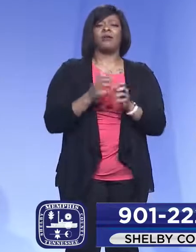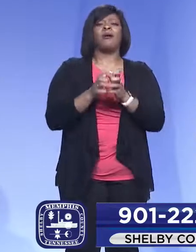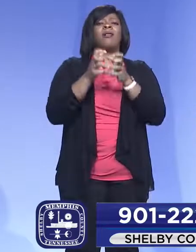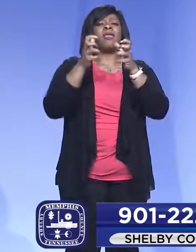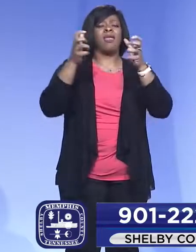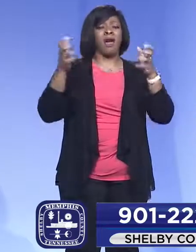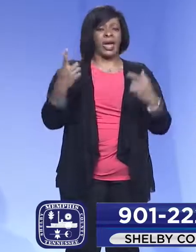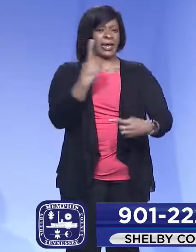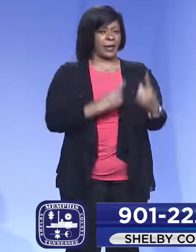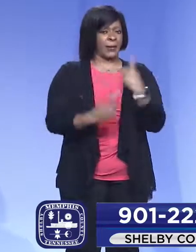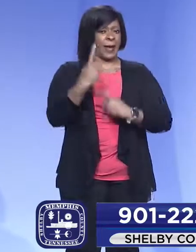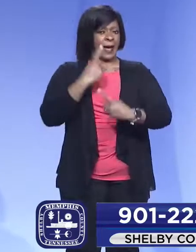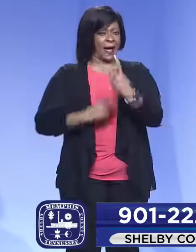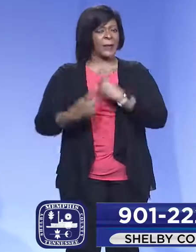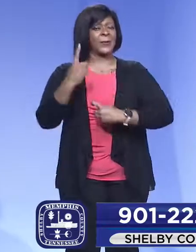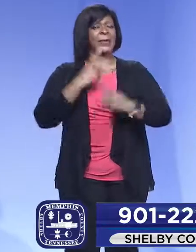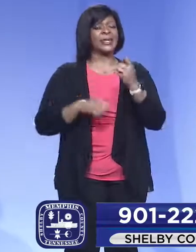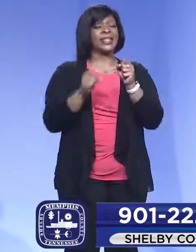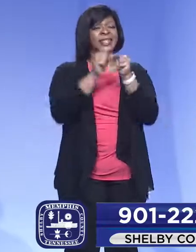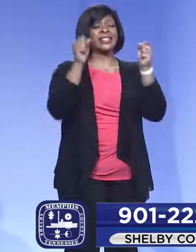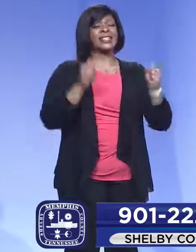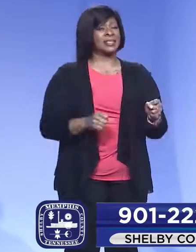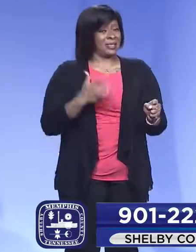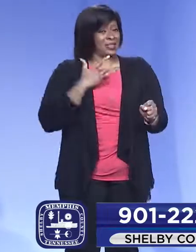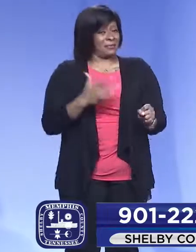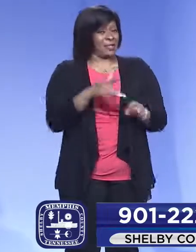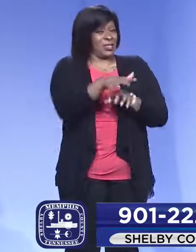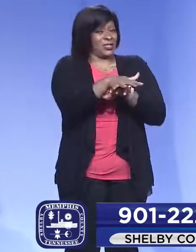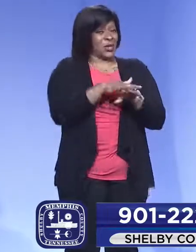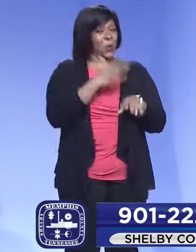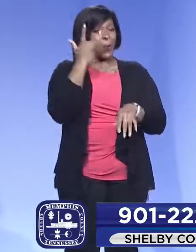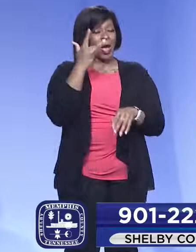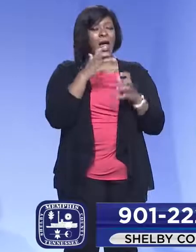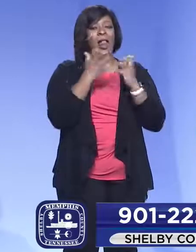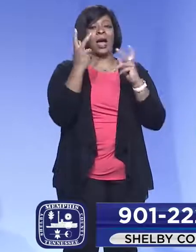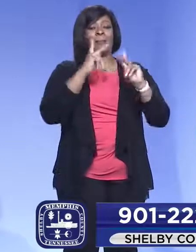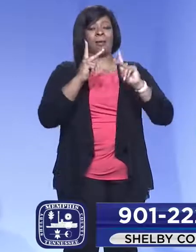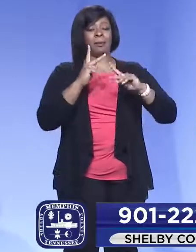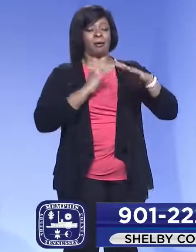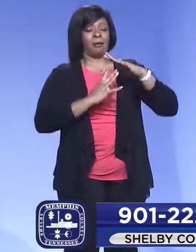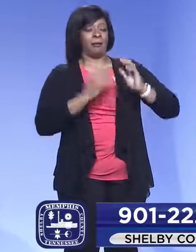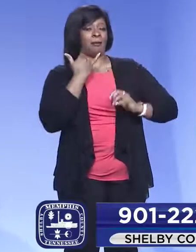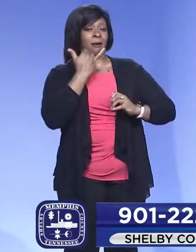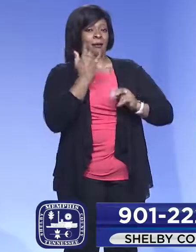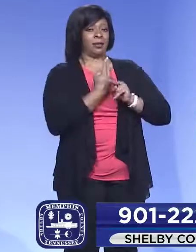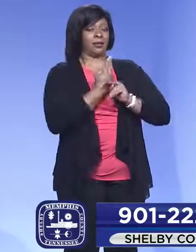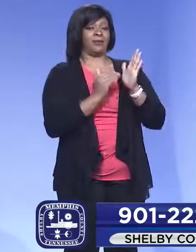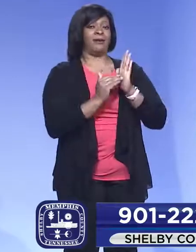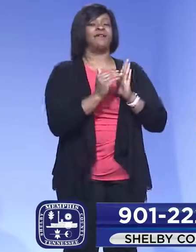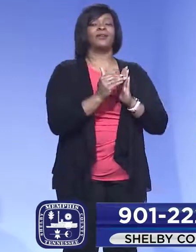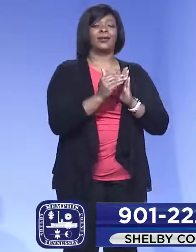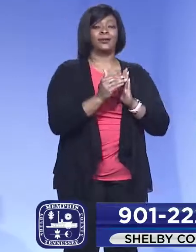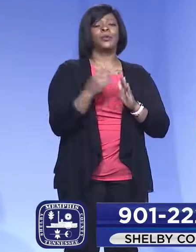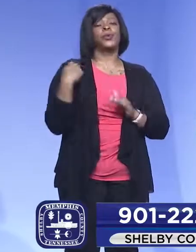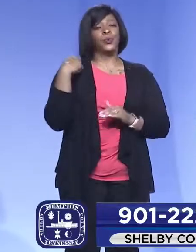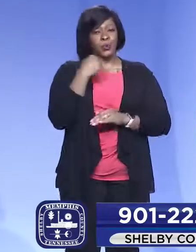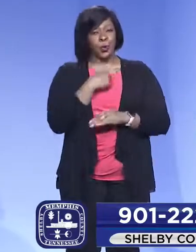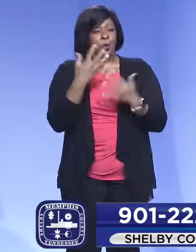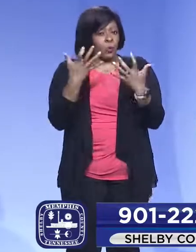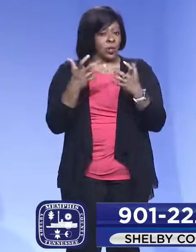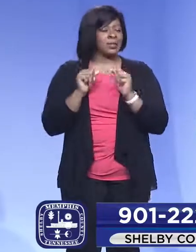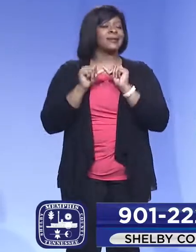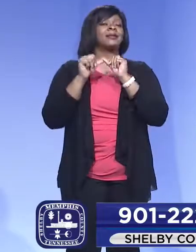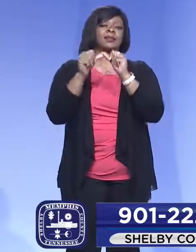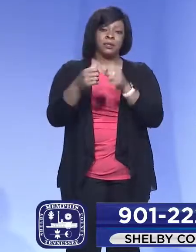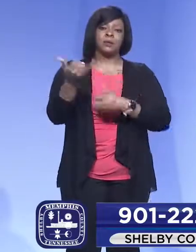of inquiries, and so the system is slow because it's being used quite a bit, but we do want you to